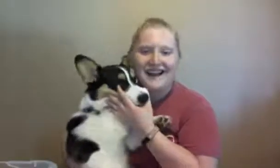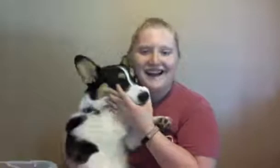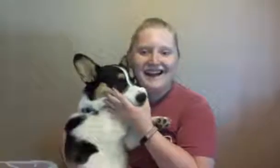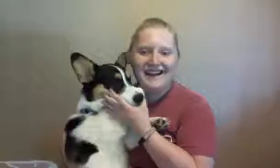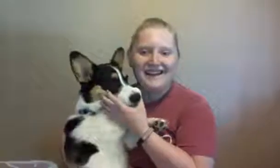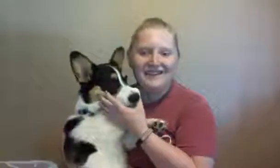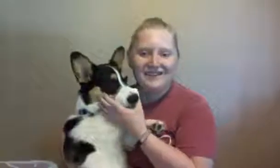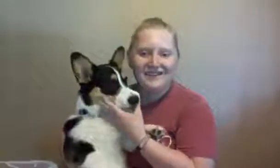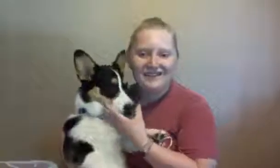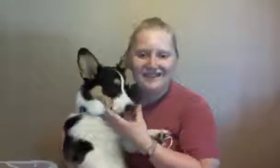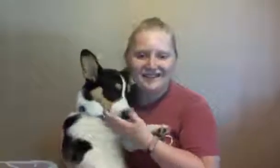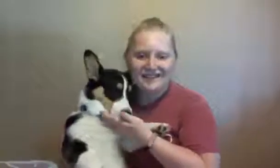Hi everyone.